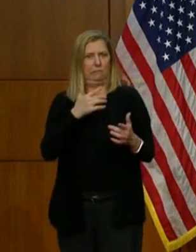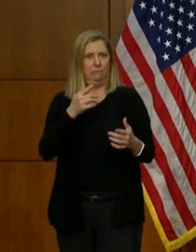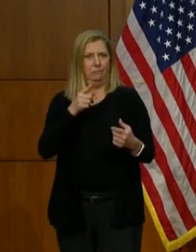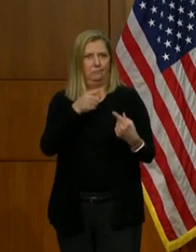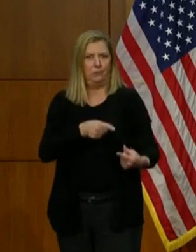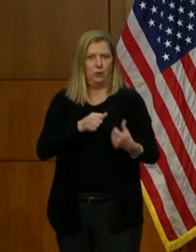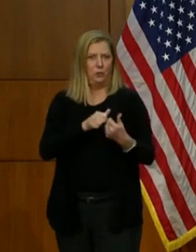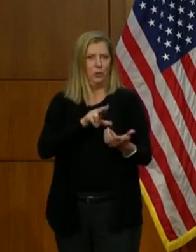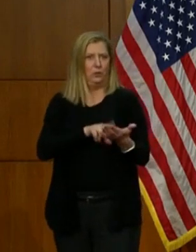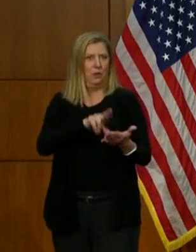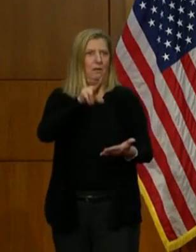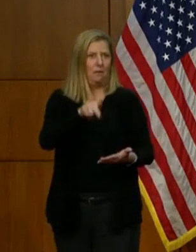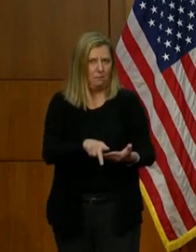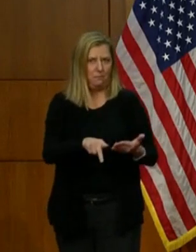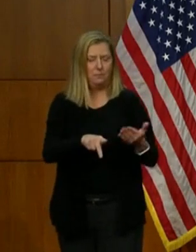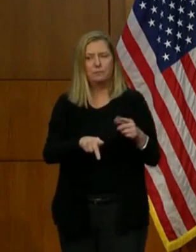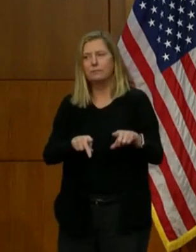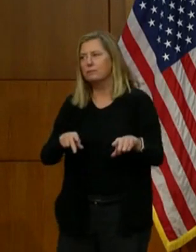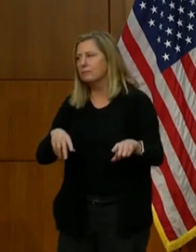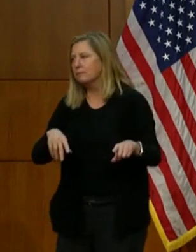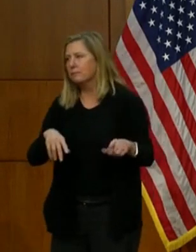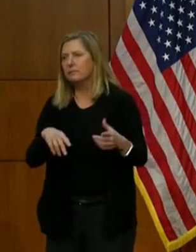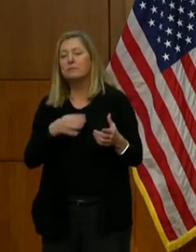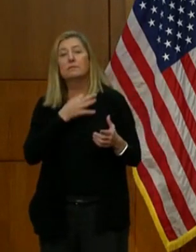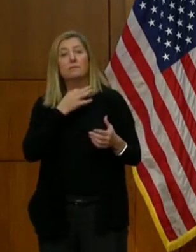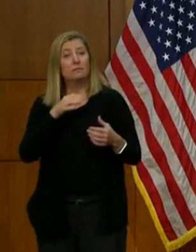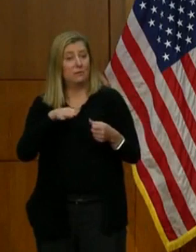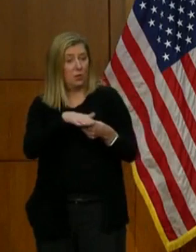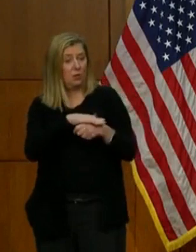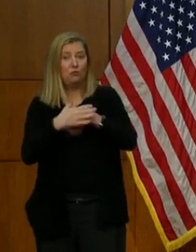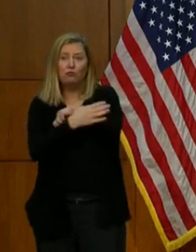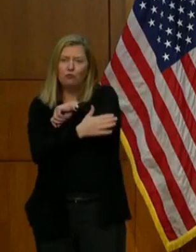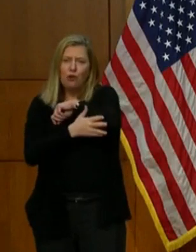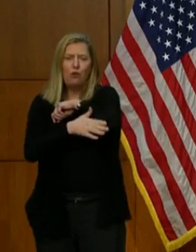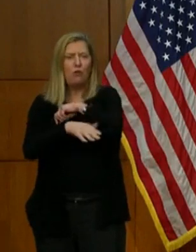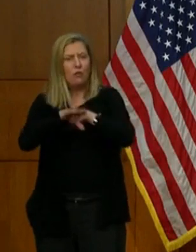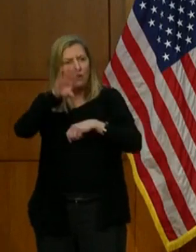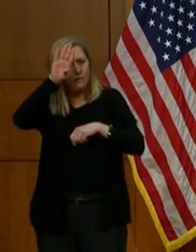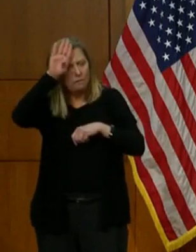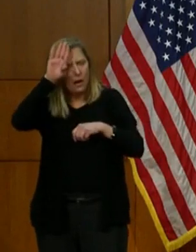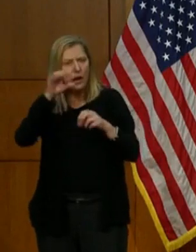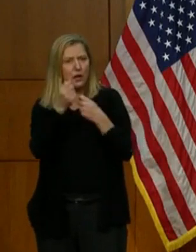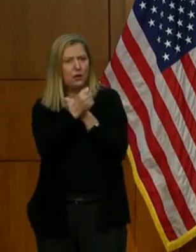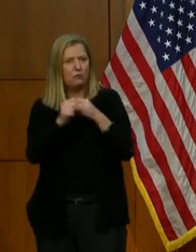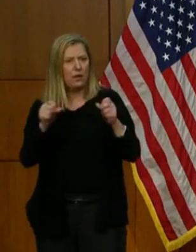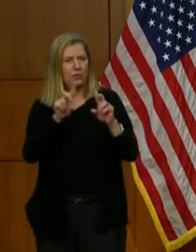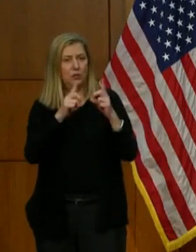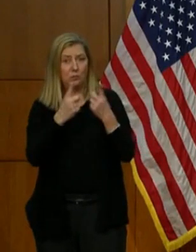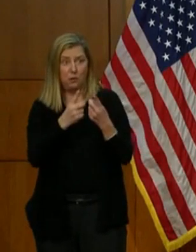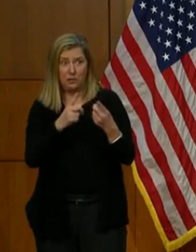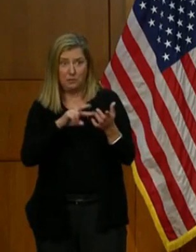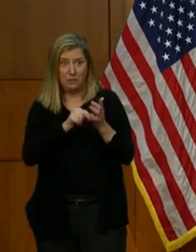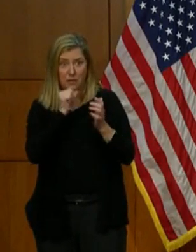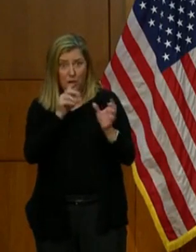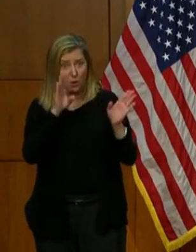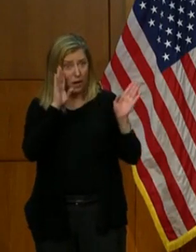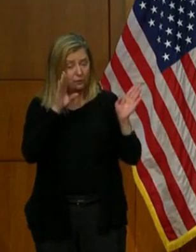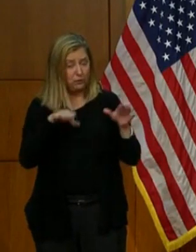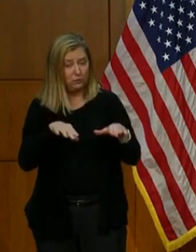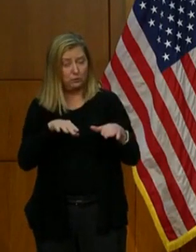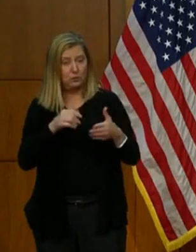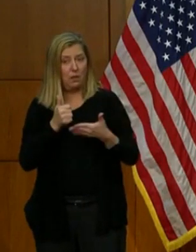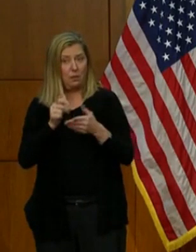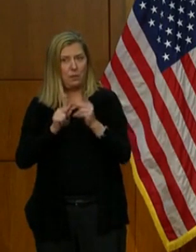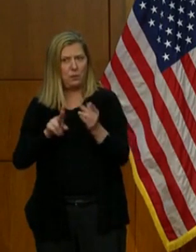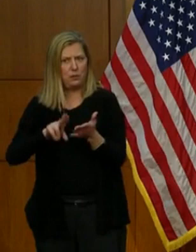being done so rural and fire and rescue departments will no longer need to fill in these kinds of gaps and can focus instead on